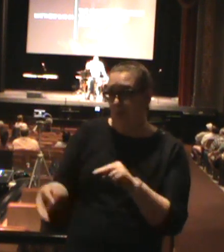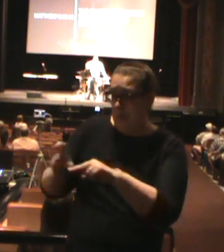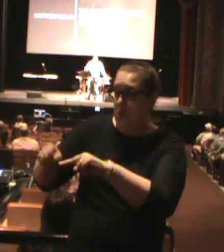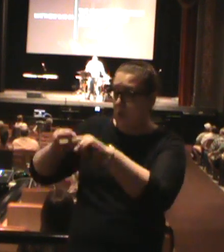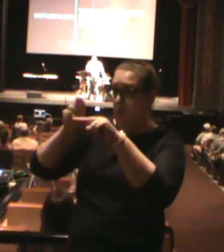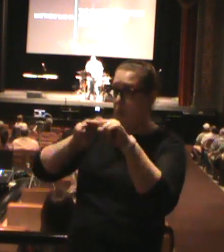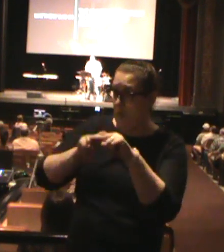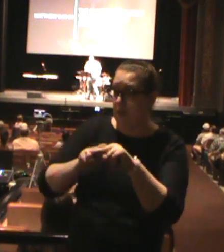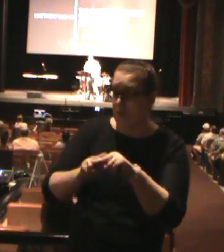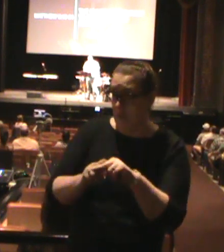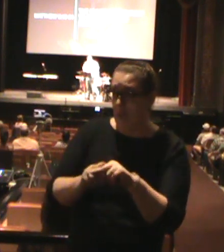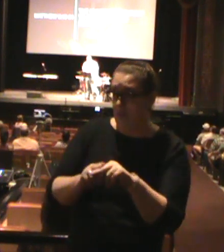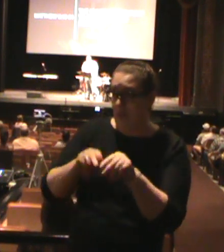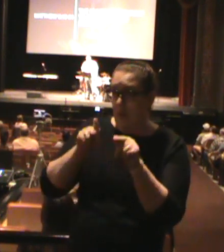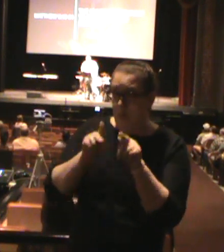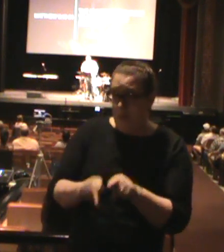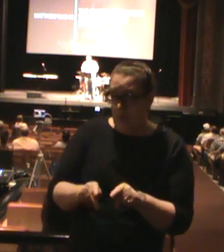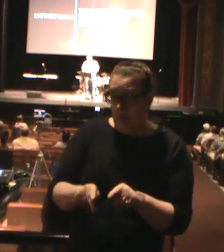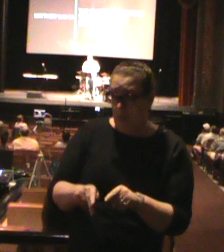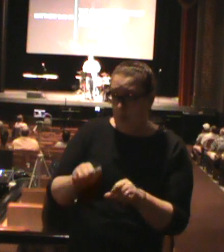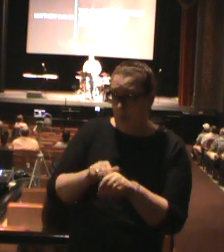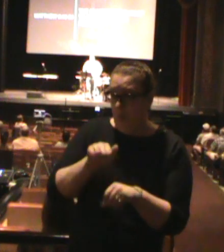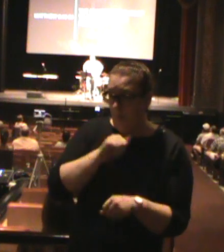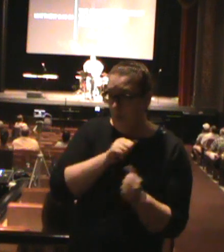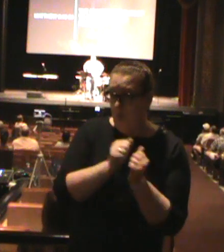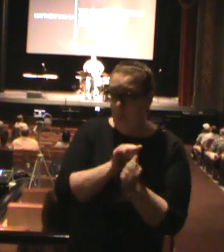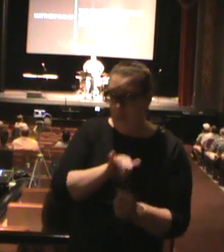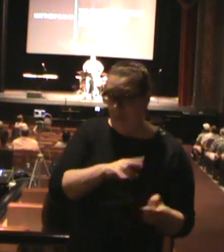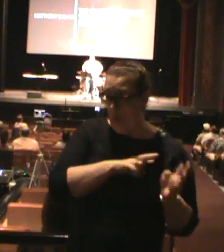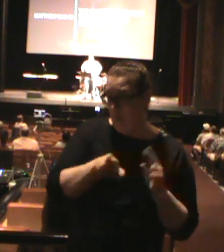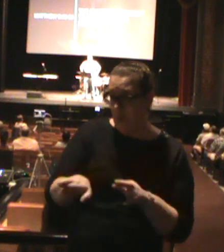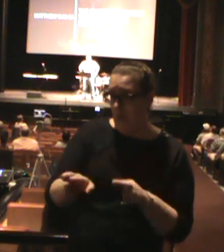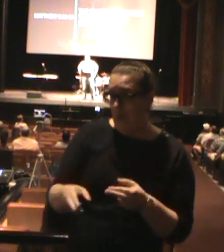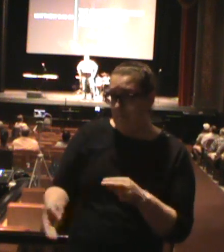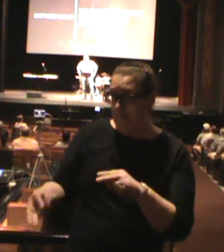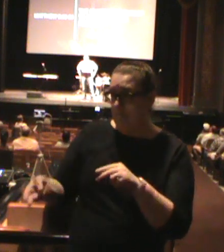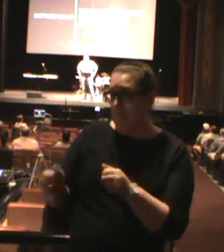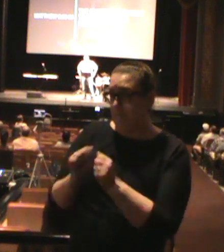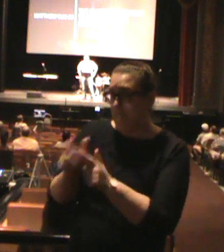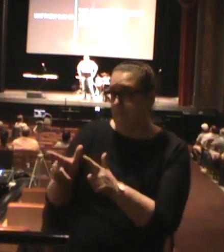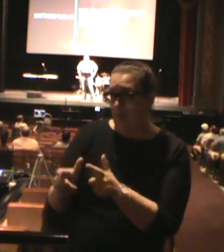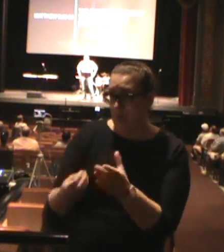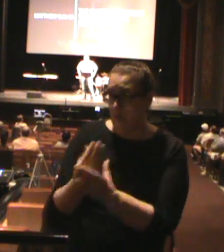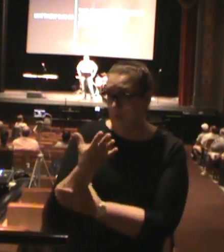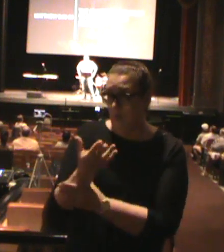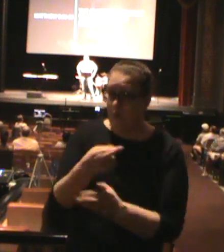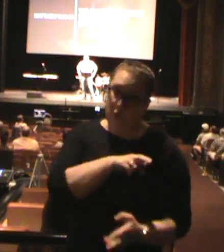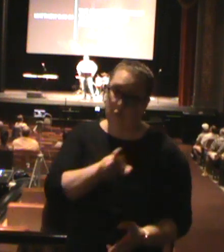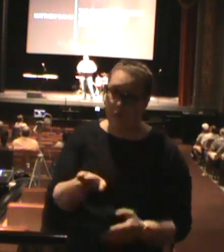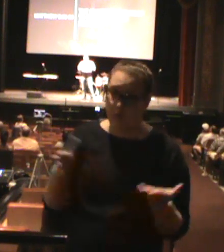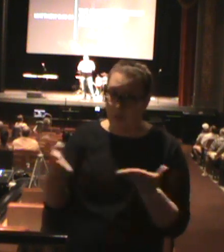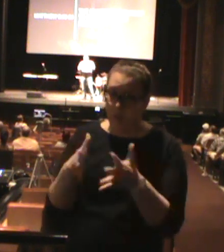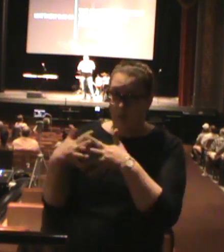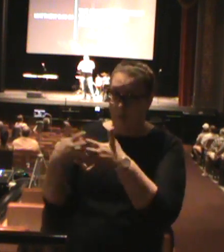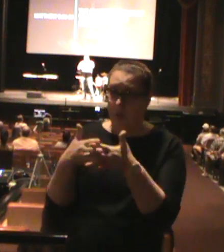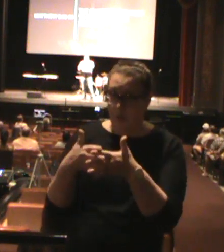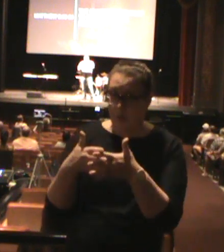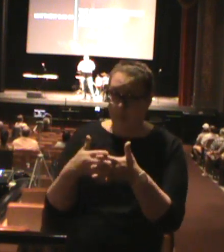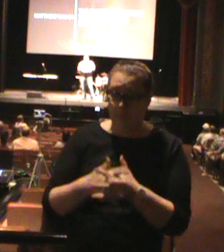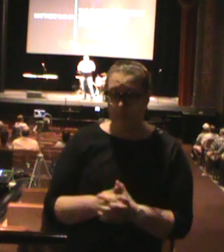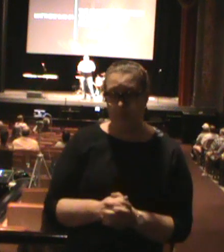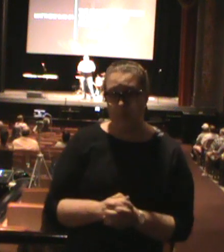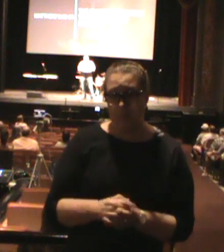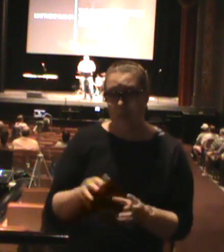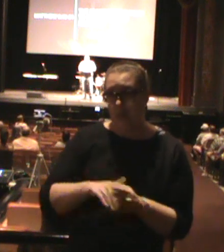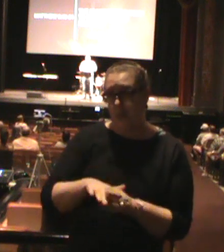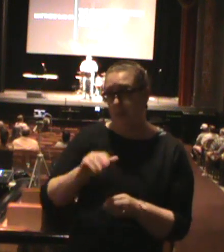That's one that I immediately thought about. You know, Islam is the fastest growing religion in America. And matter of fact, within the